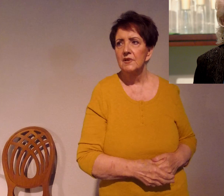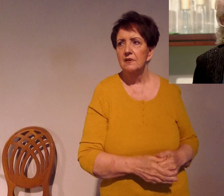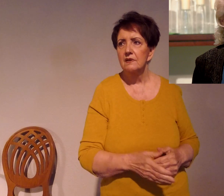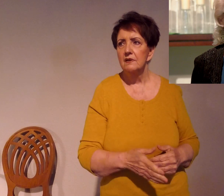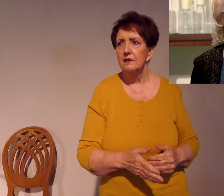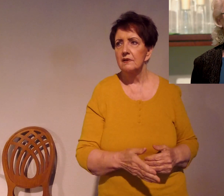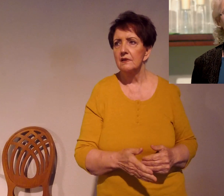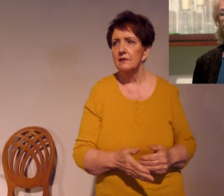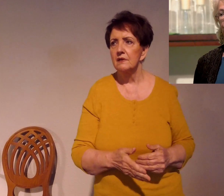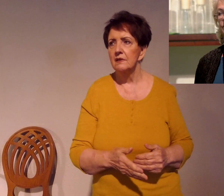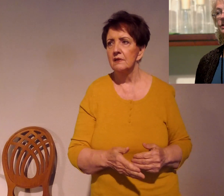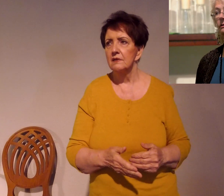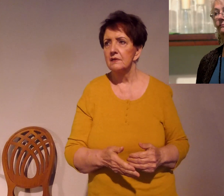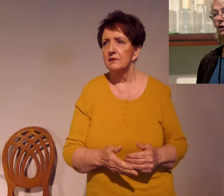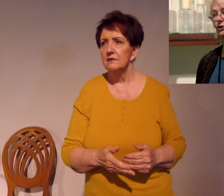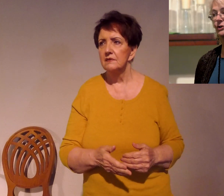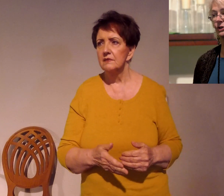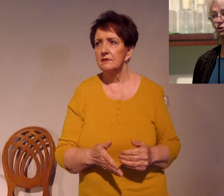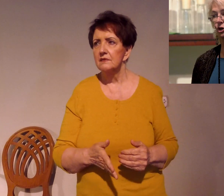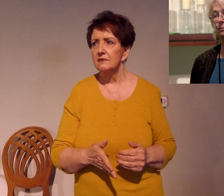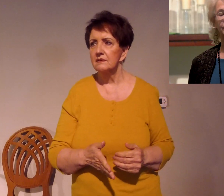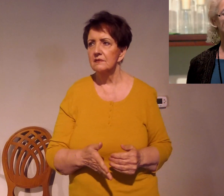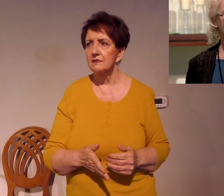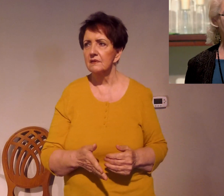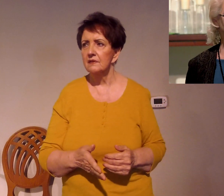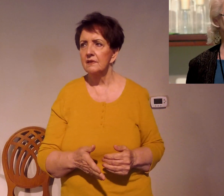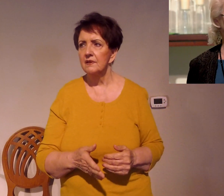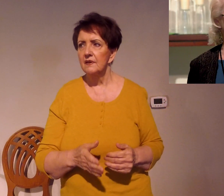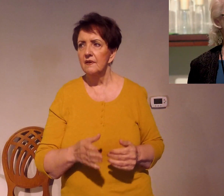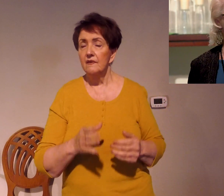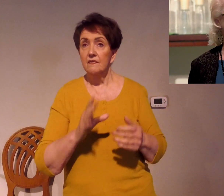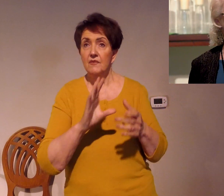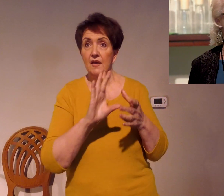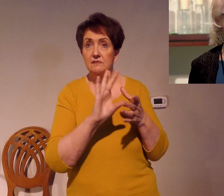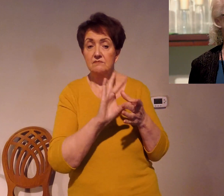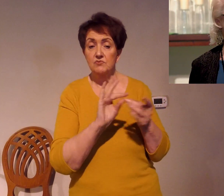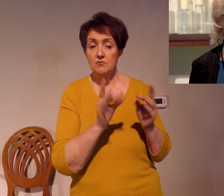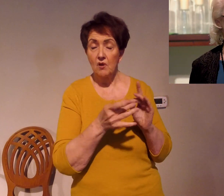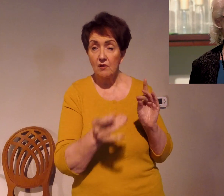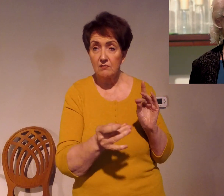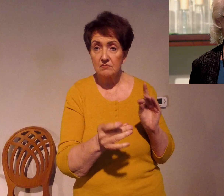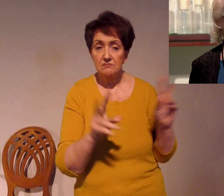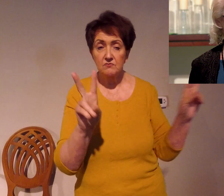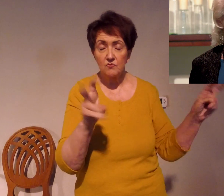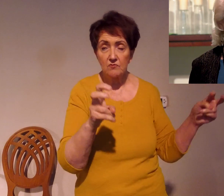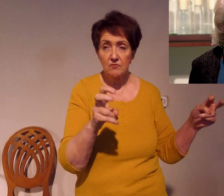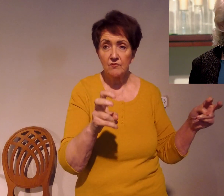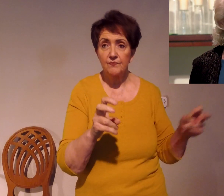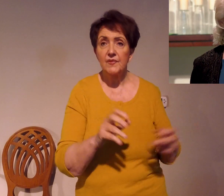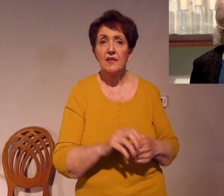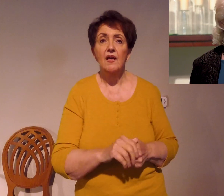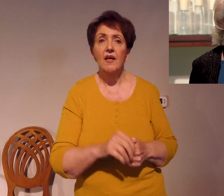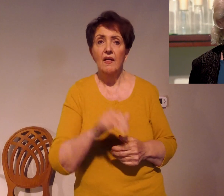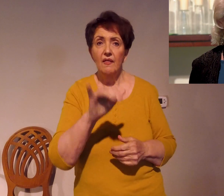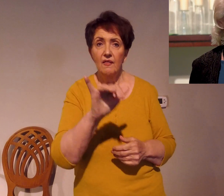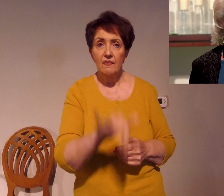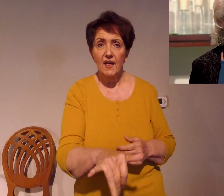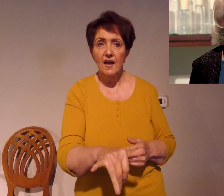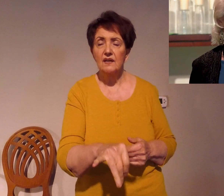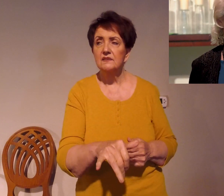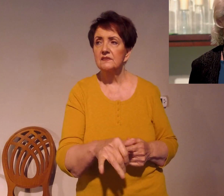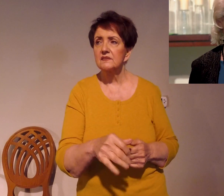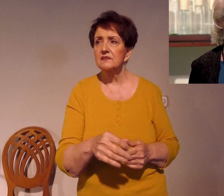most of the ways in which this verse is interpreted, that is the fundamental piece. That right there